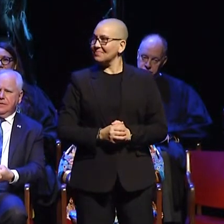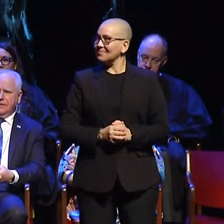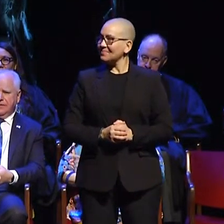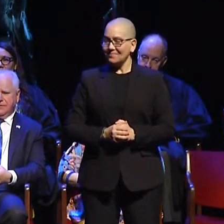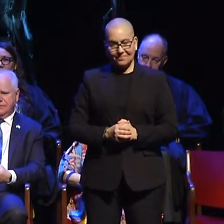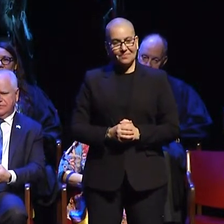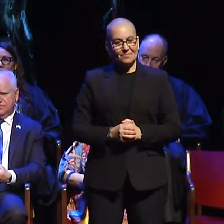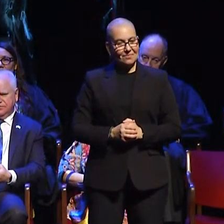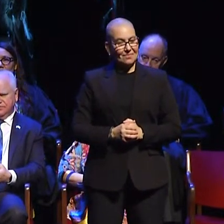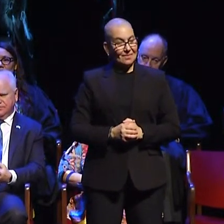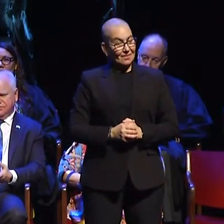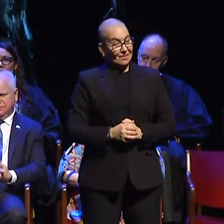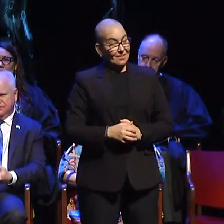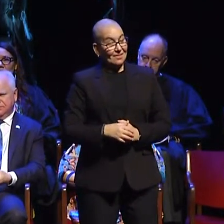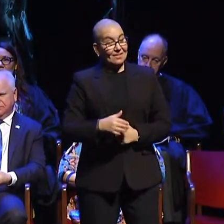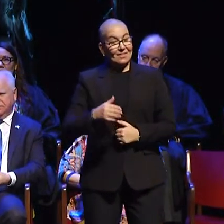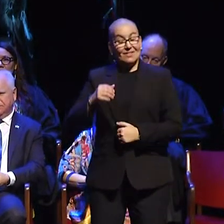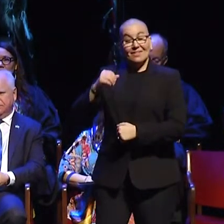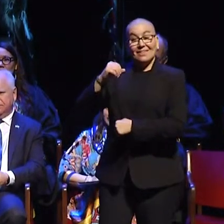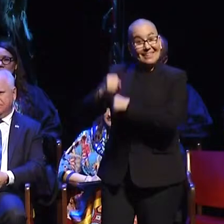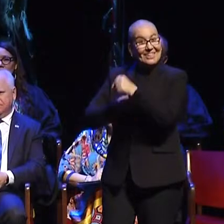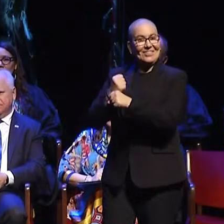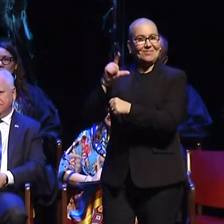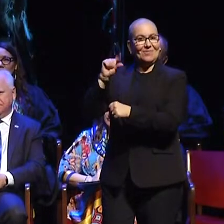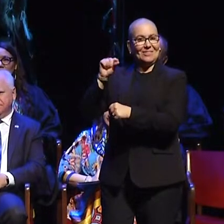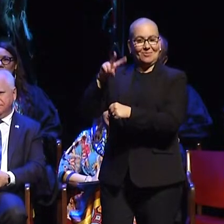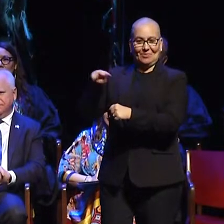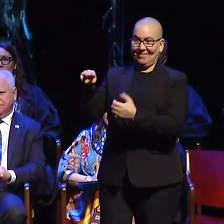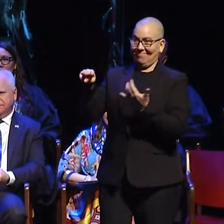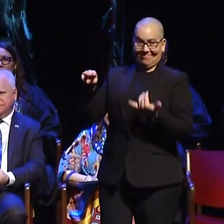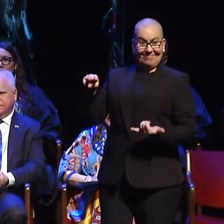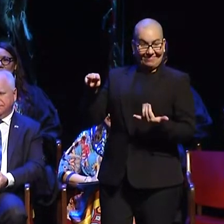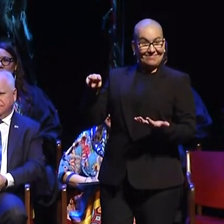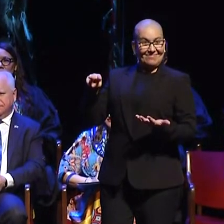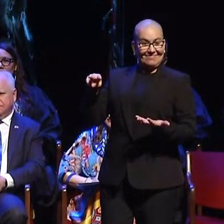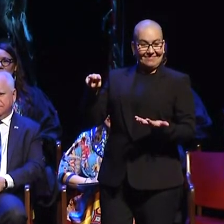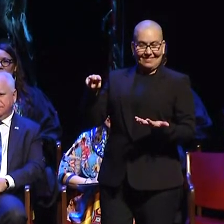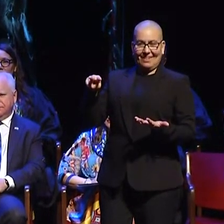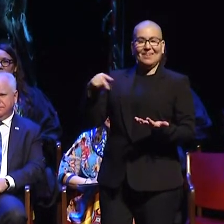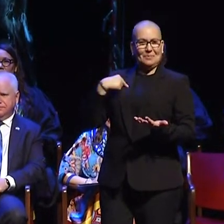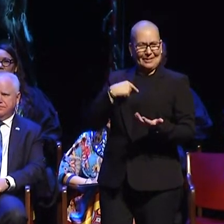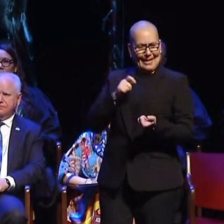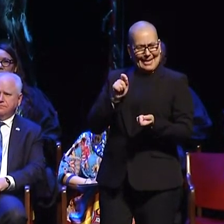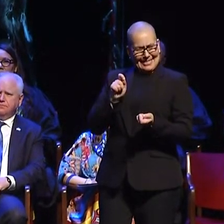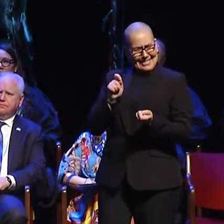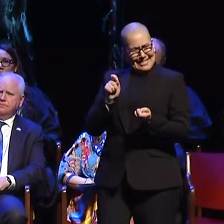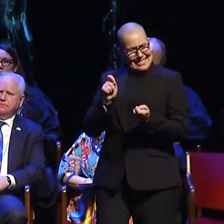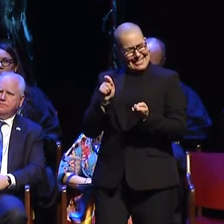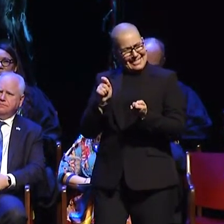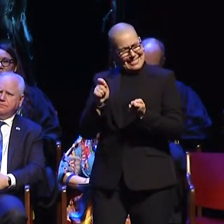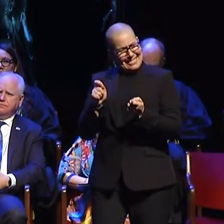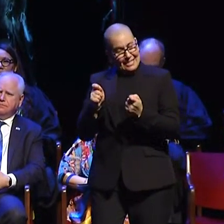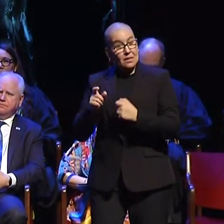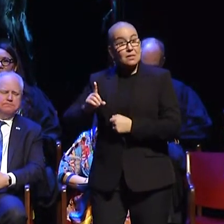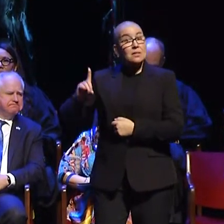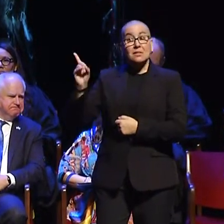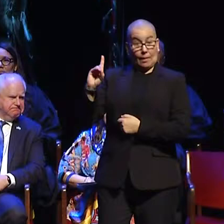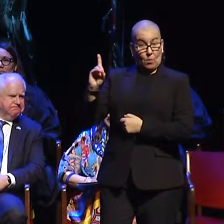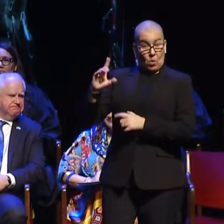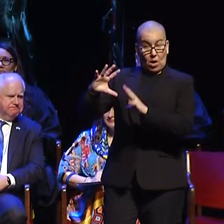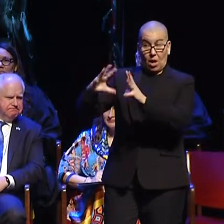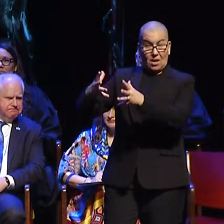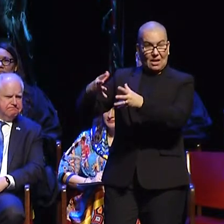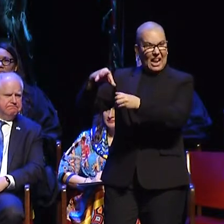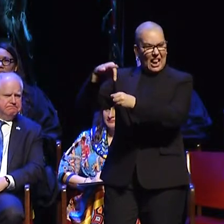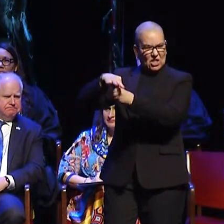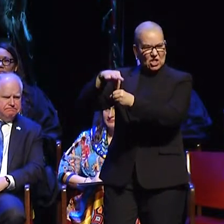So in 2022, we turned a corner. Democracy was on the ballot, and Minnesotans spoke clearly. They